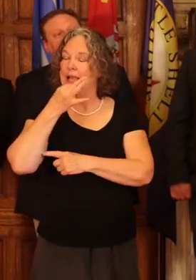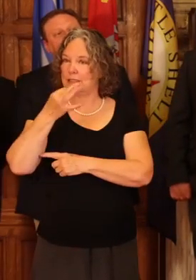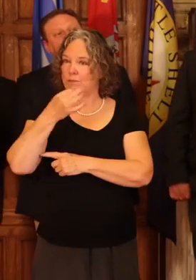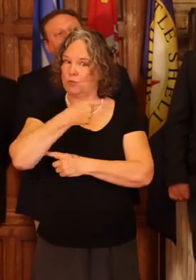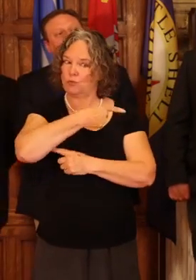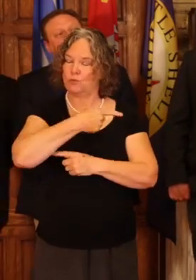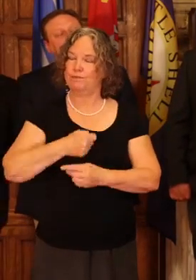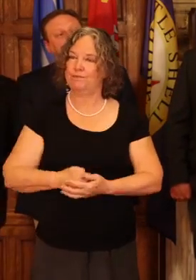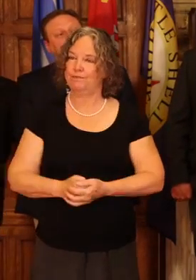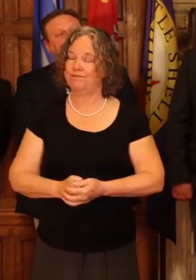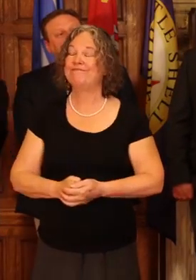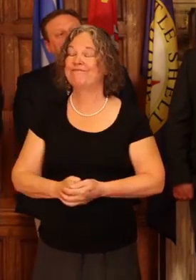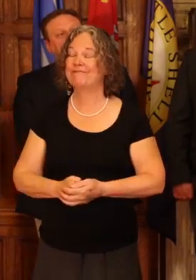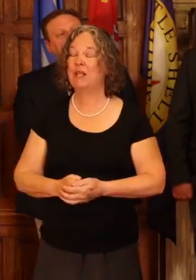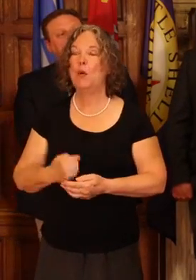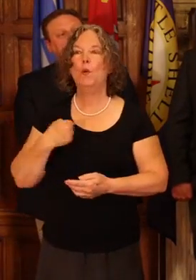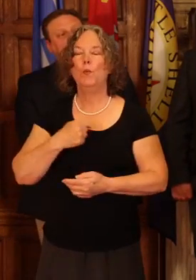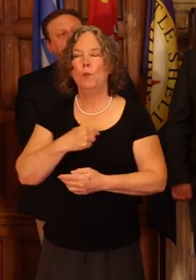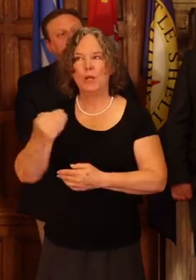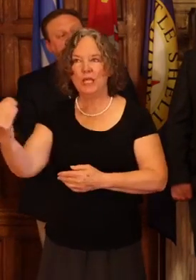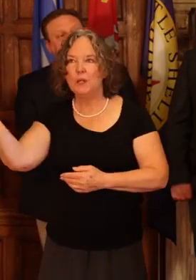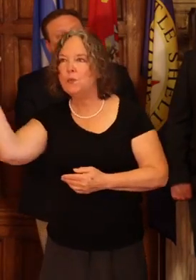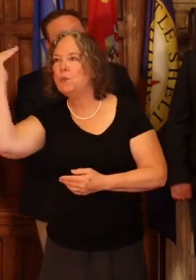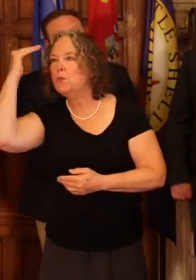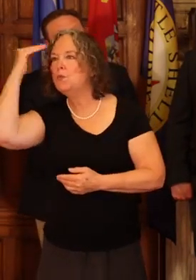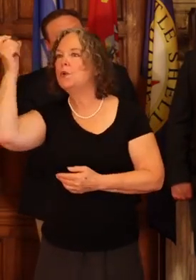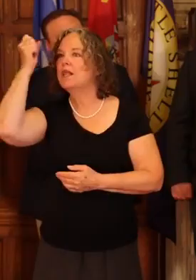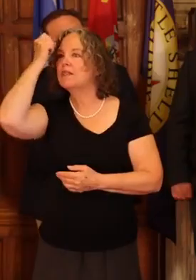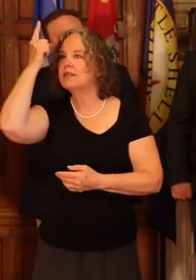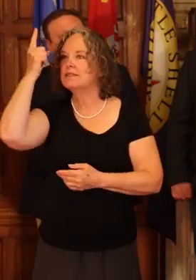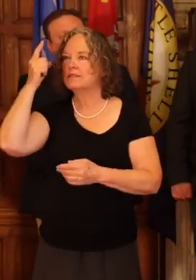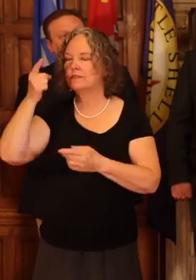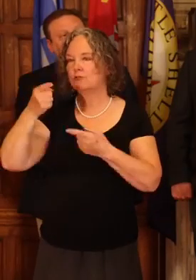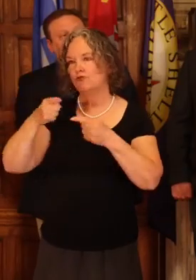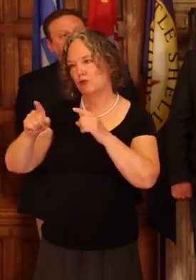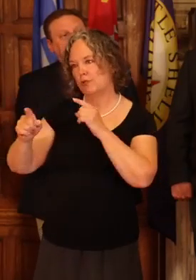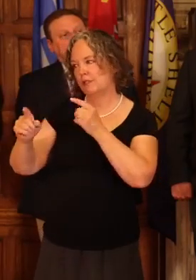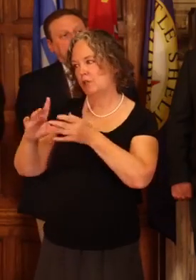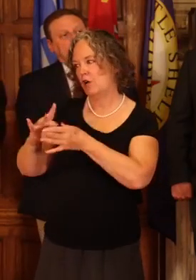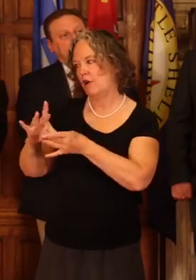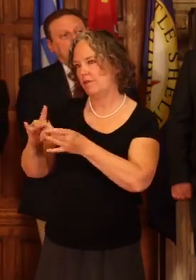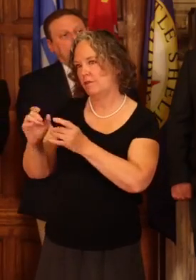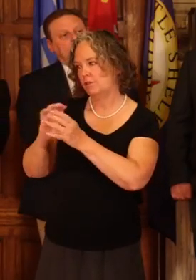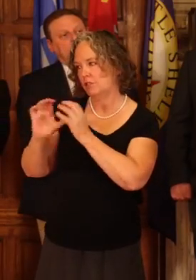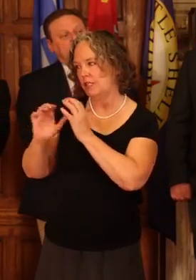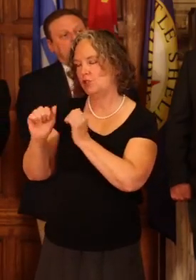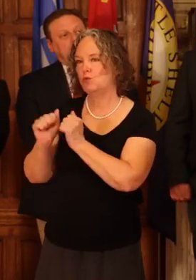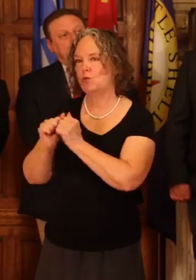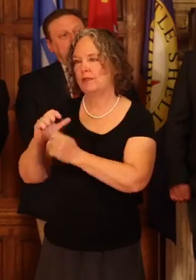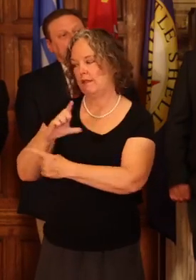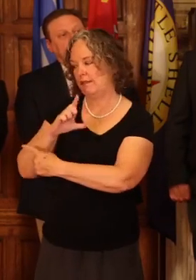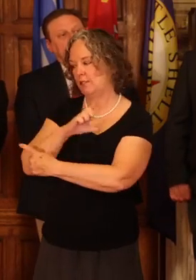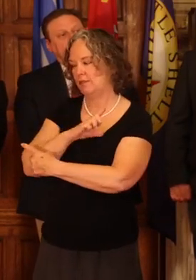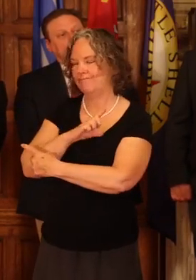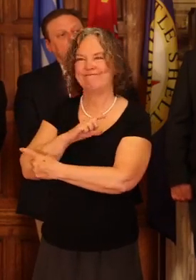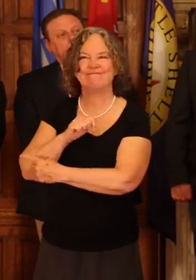I think we realized in conversations with the legislature that there wasn't enough time to